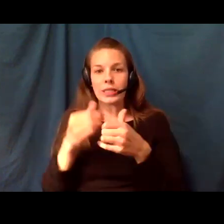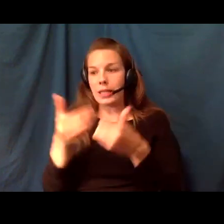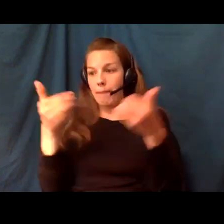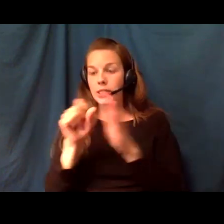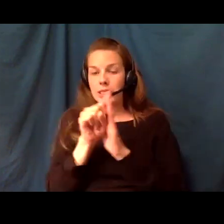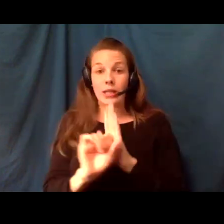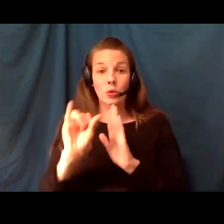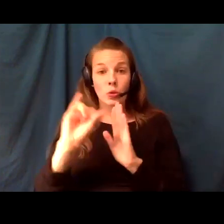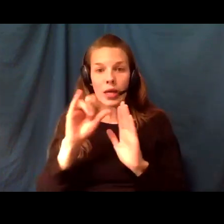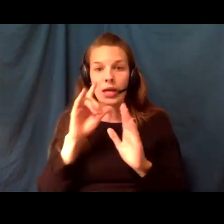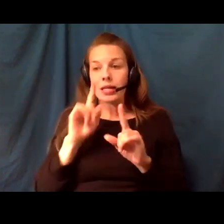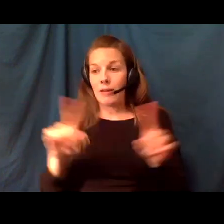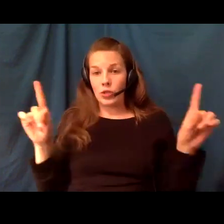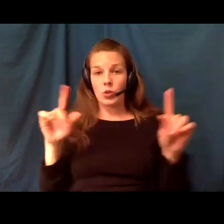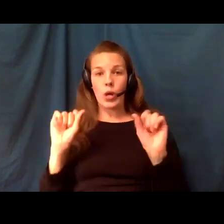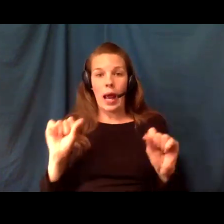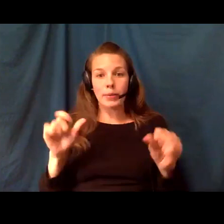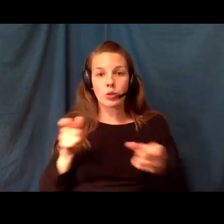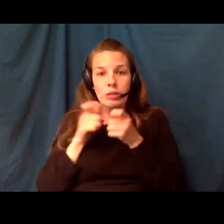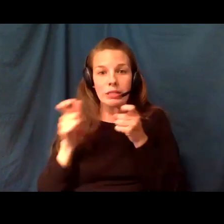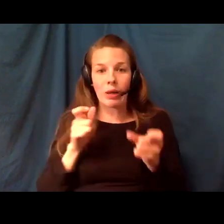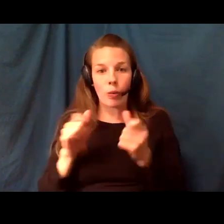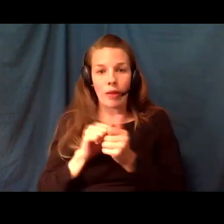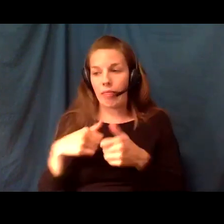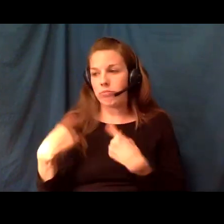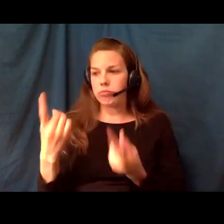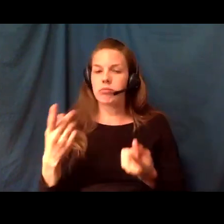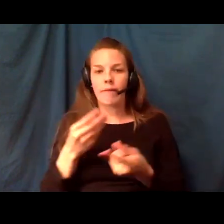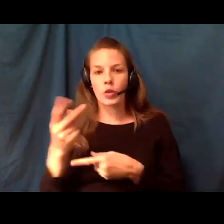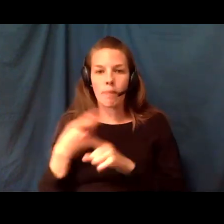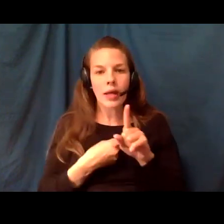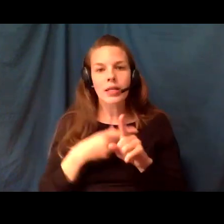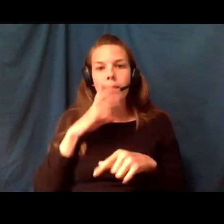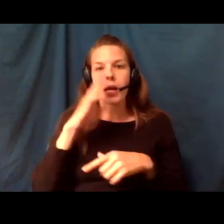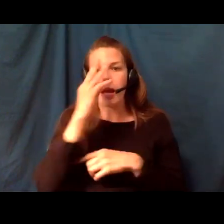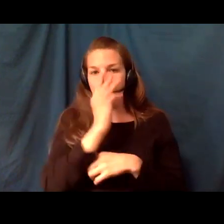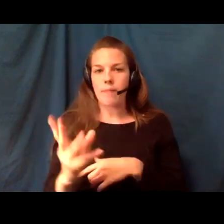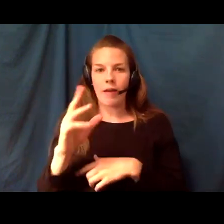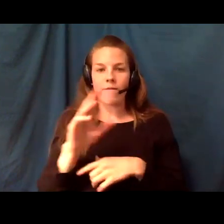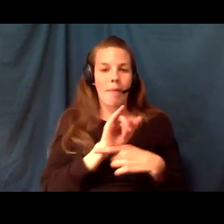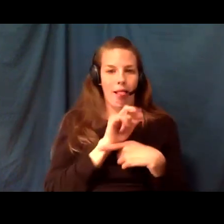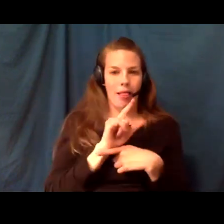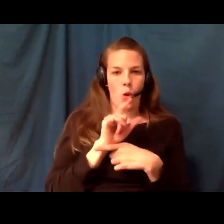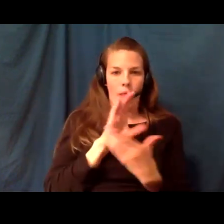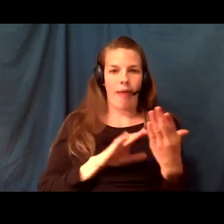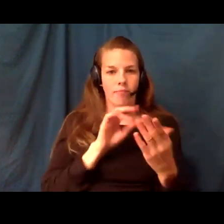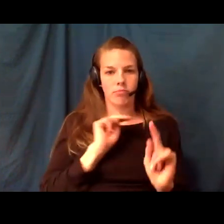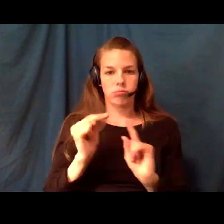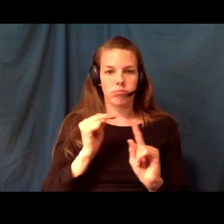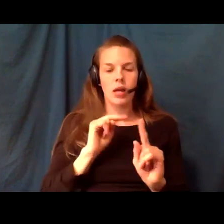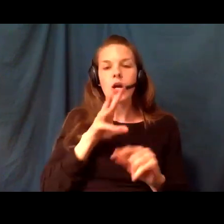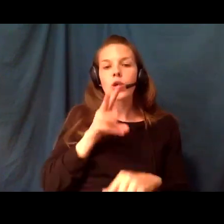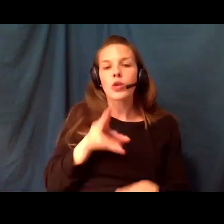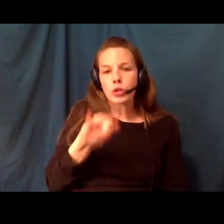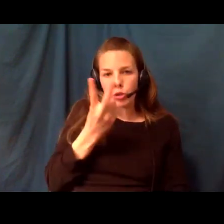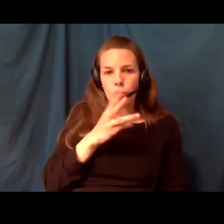are able to deal with the last few months. But I'm going to give you updates from the Illinois side with the Two Rivers